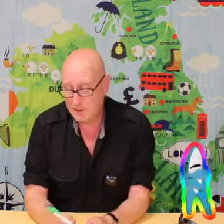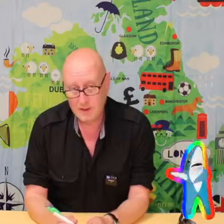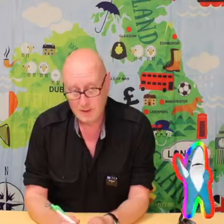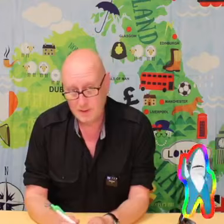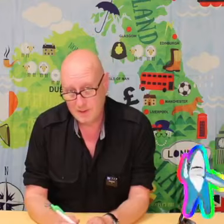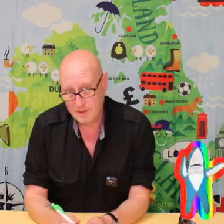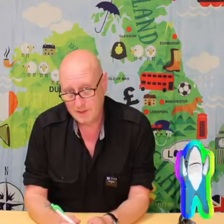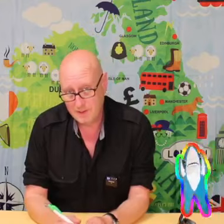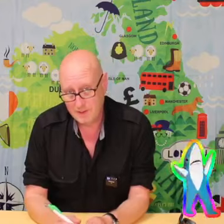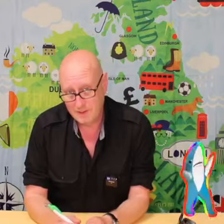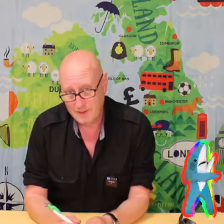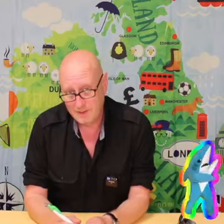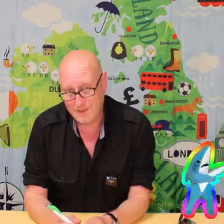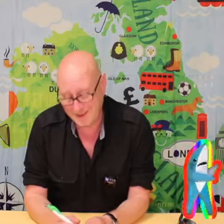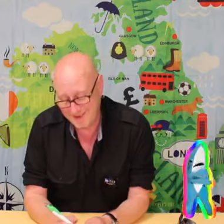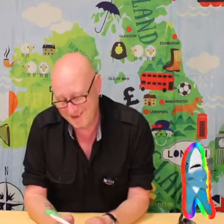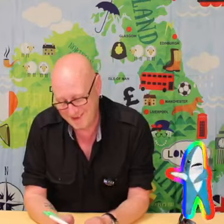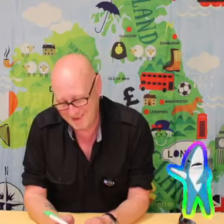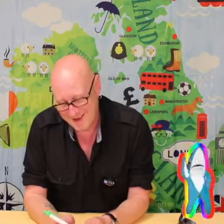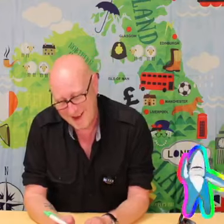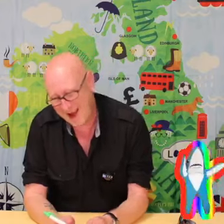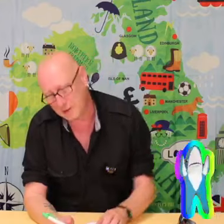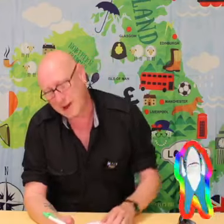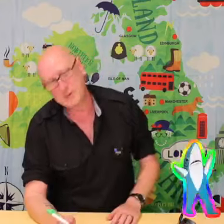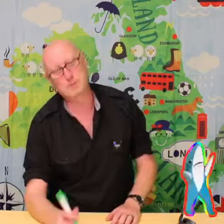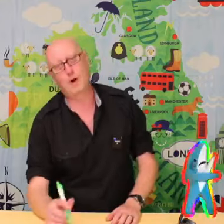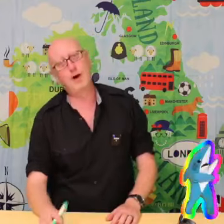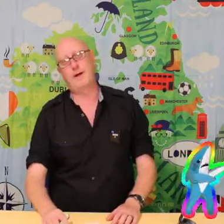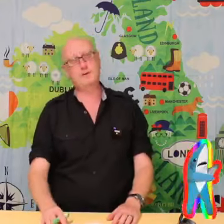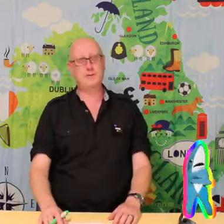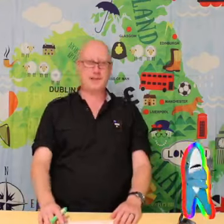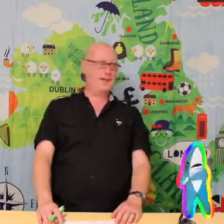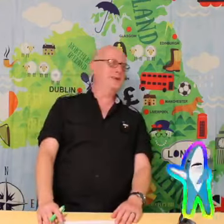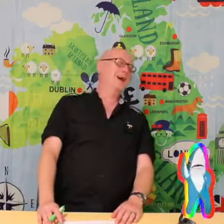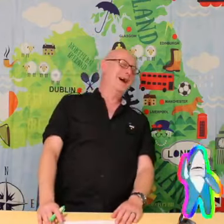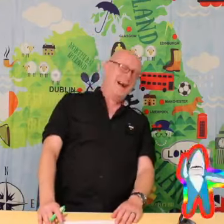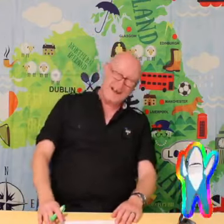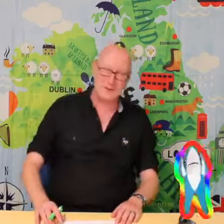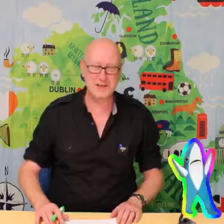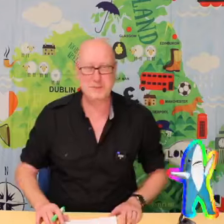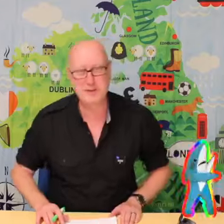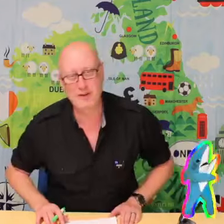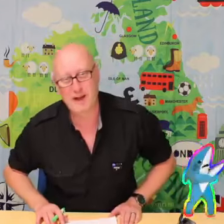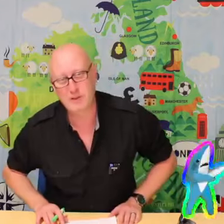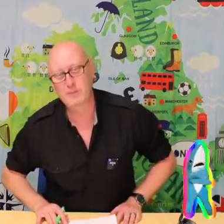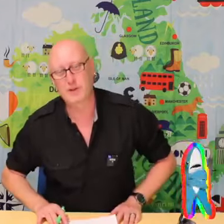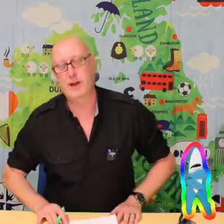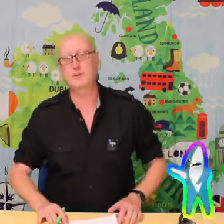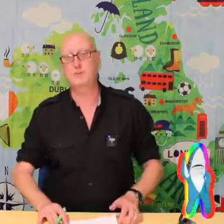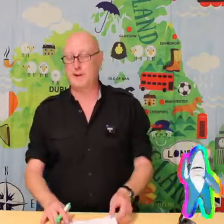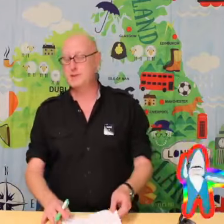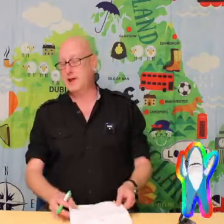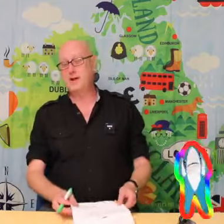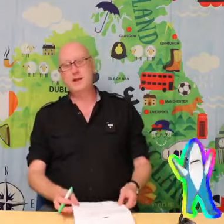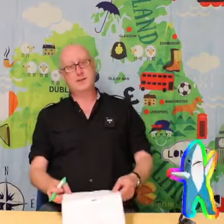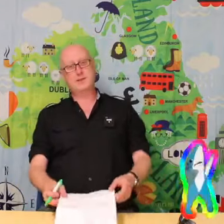did you enjoy playing Poseidon or was it Neptune for this occasion? I was both. I was Poseidon and I was Neptune. Because I said back